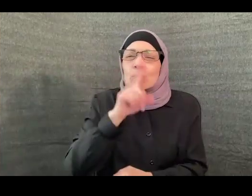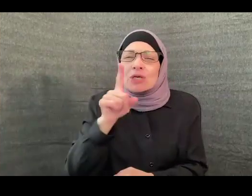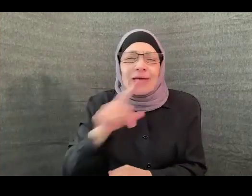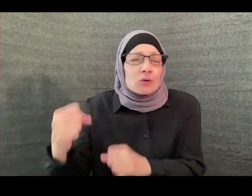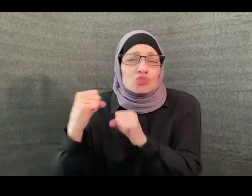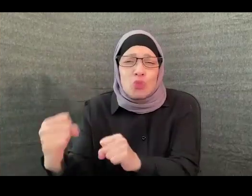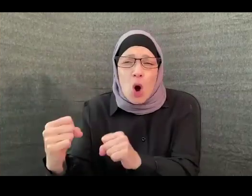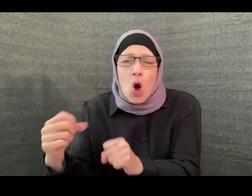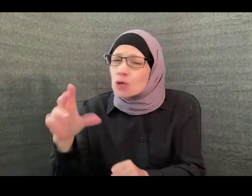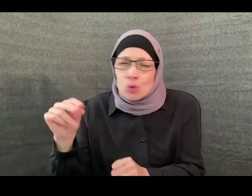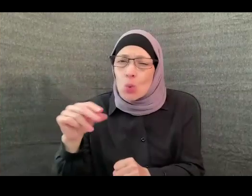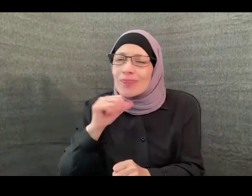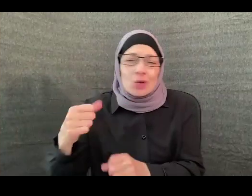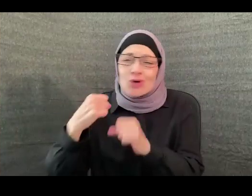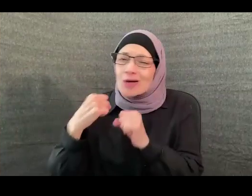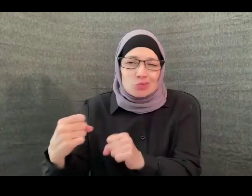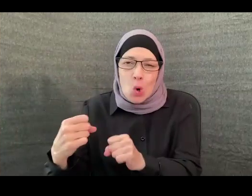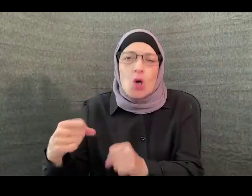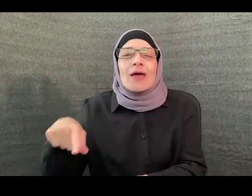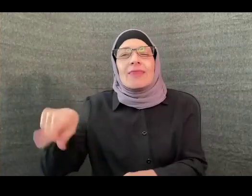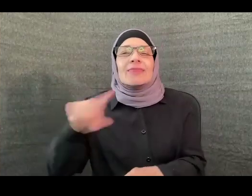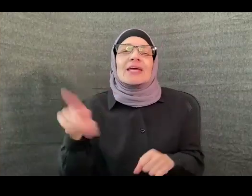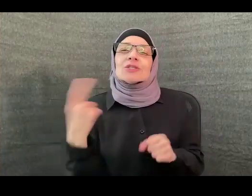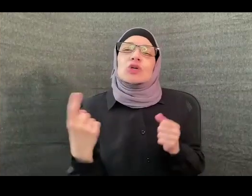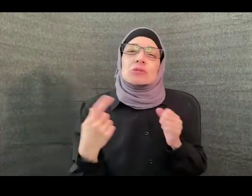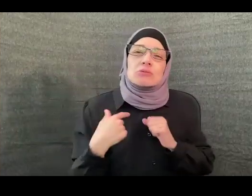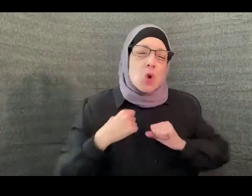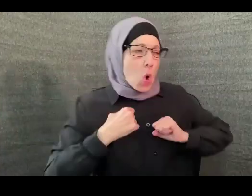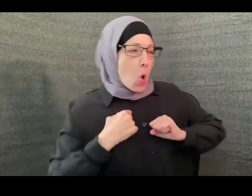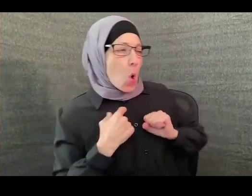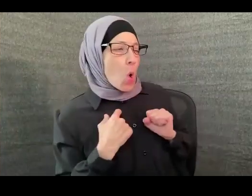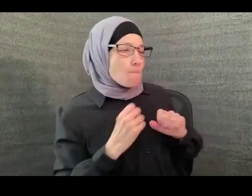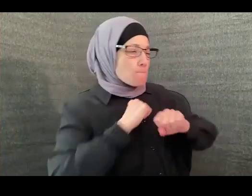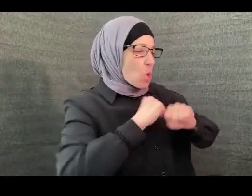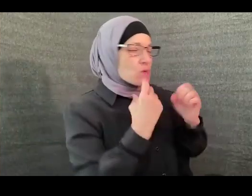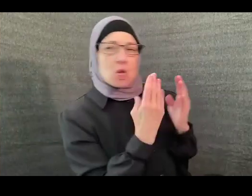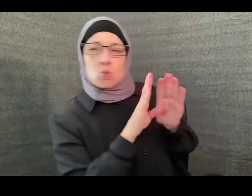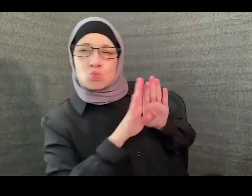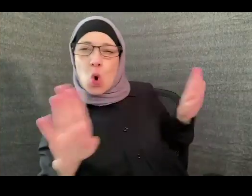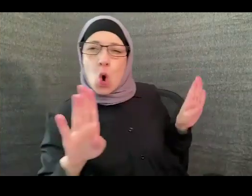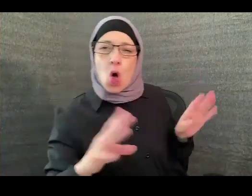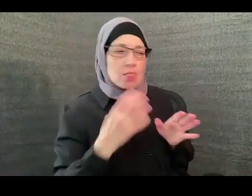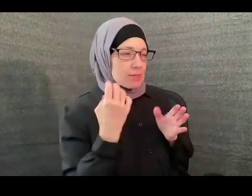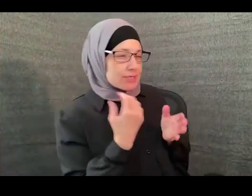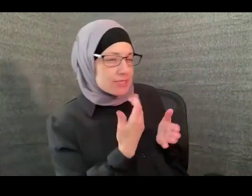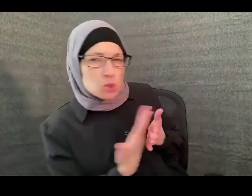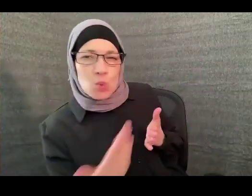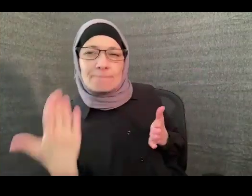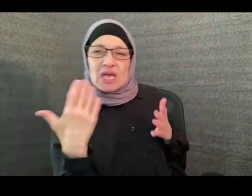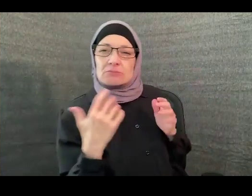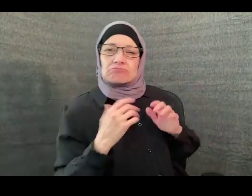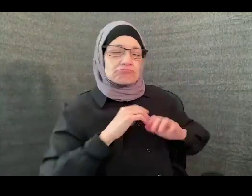behind fortresses, metal equipment, walls. That's all what it is.